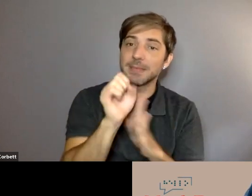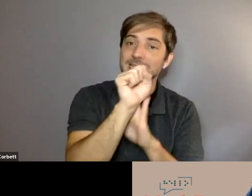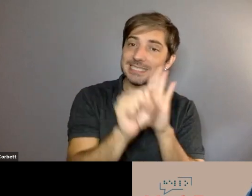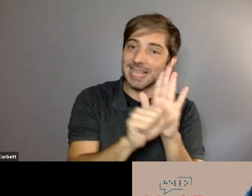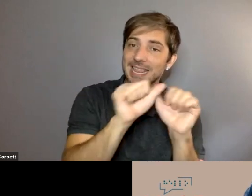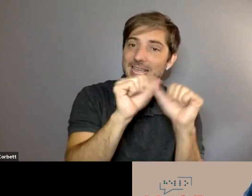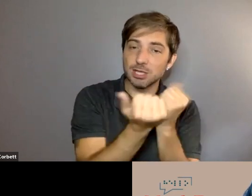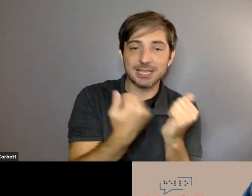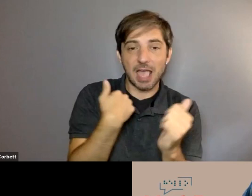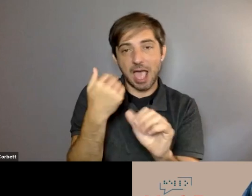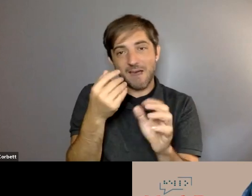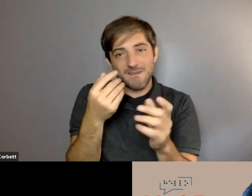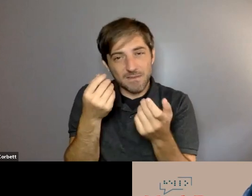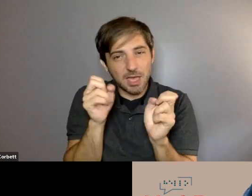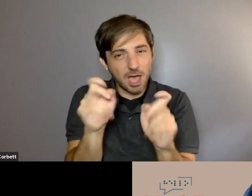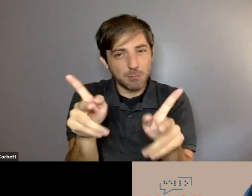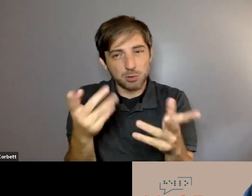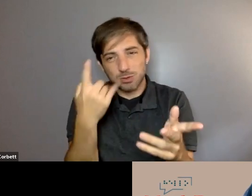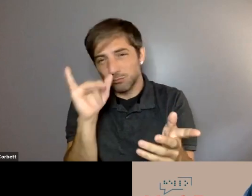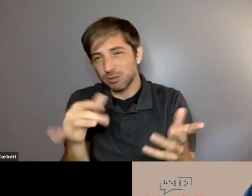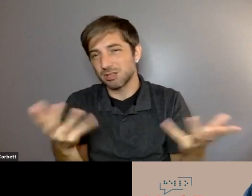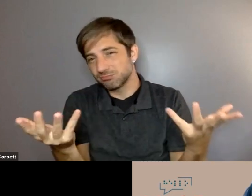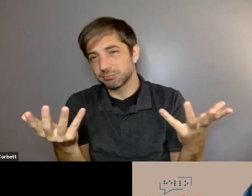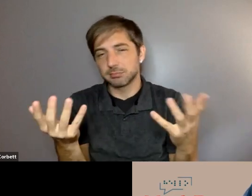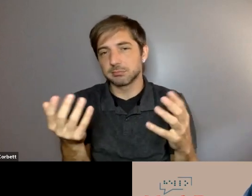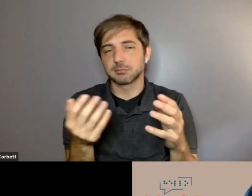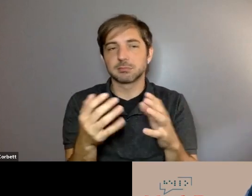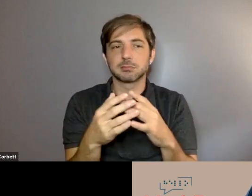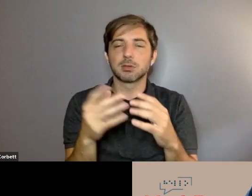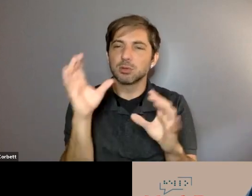some funding opportunities for that. And just look for local donors